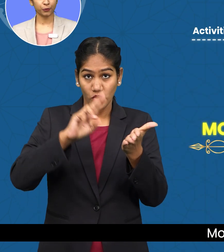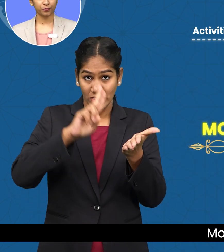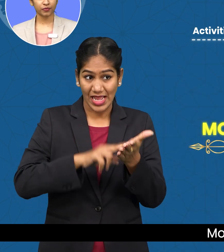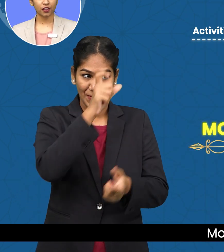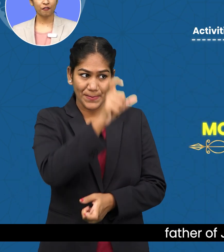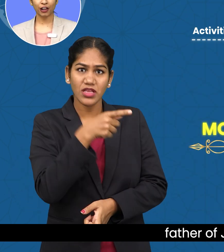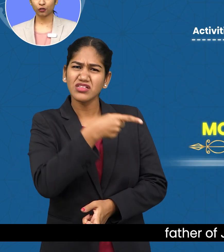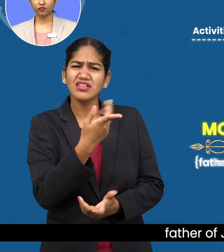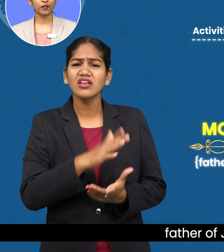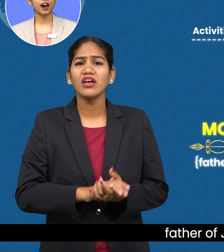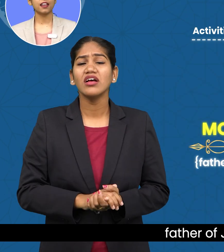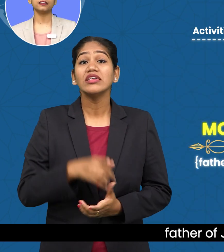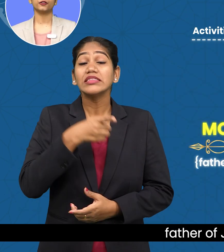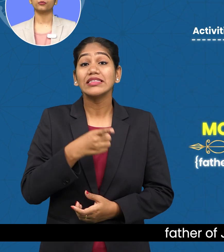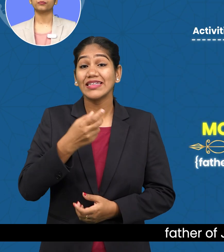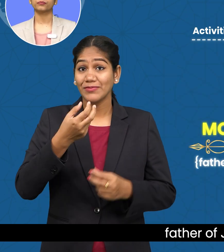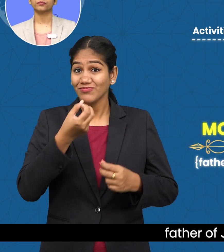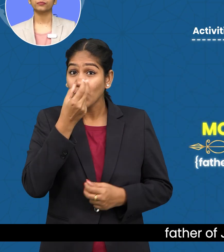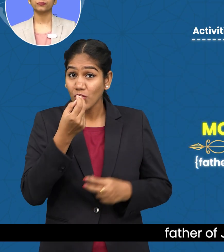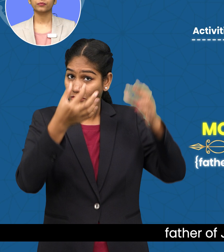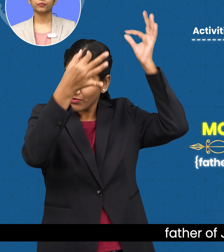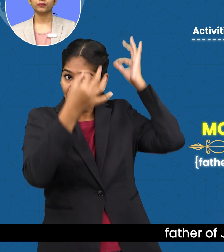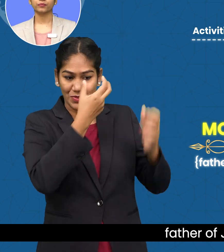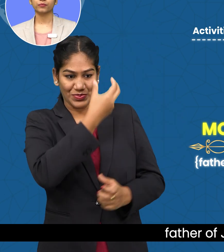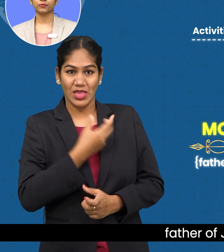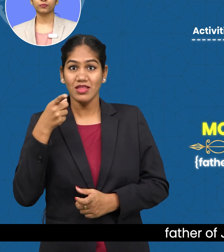Motilal Nehru, father of Jawaharlal Nehru,